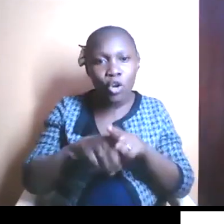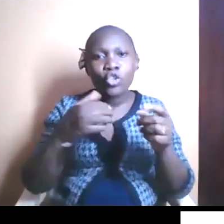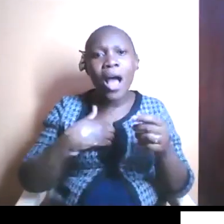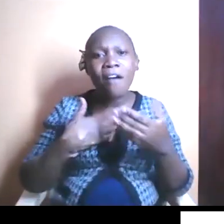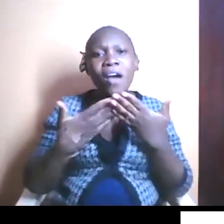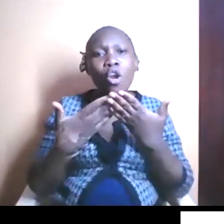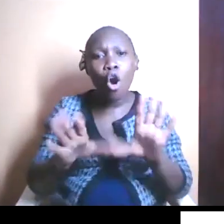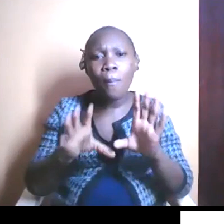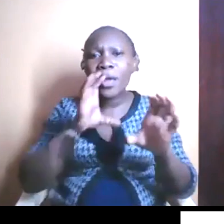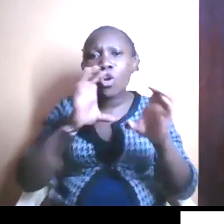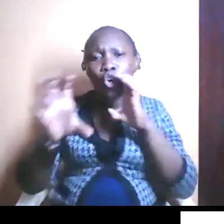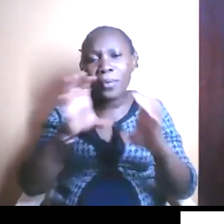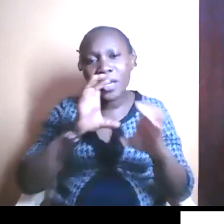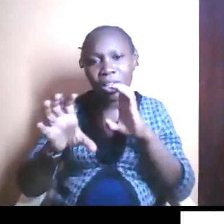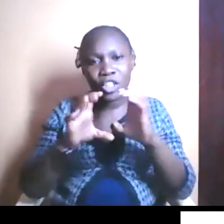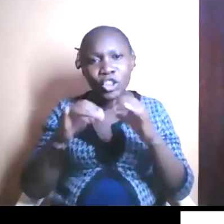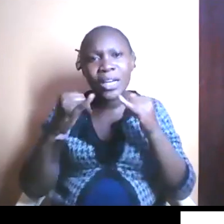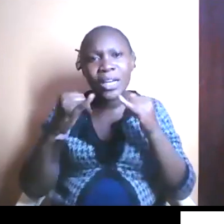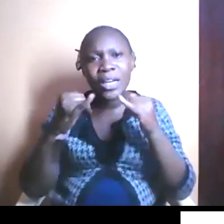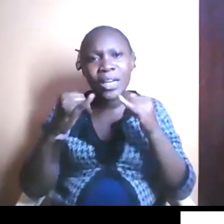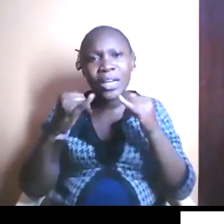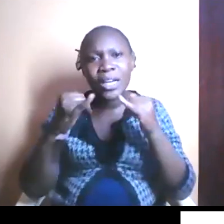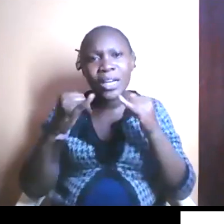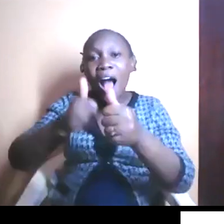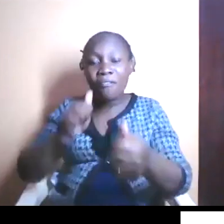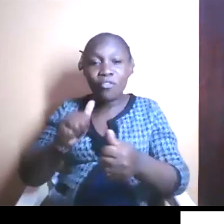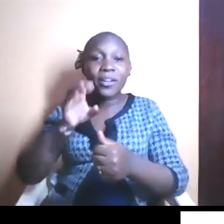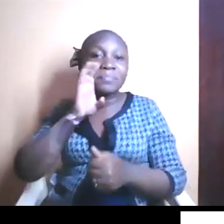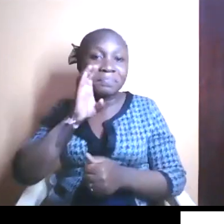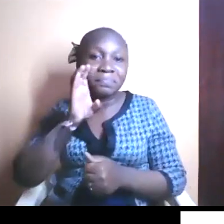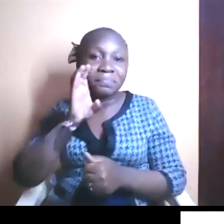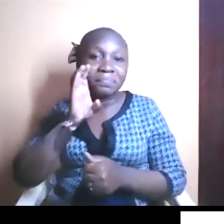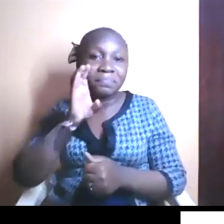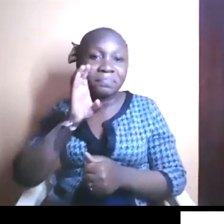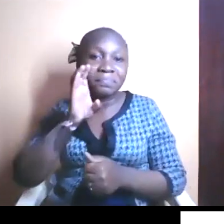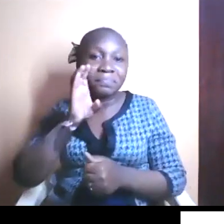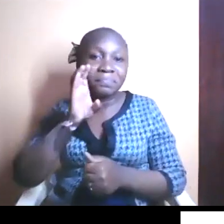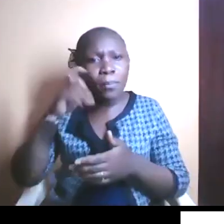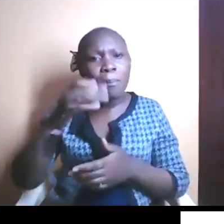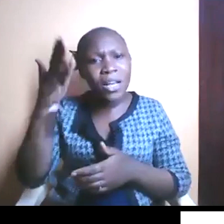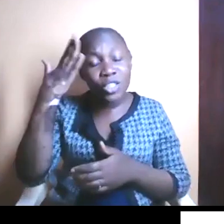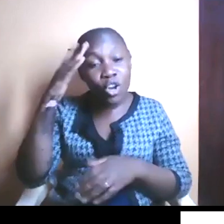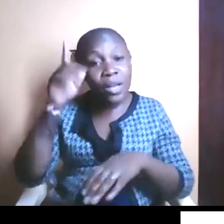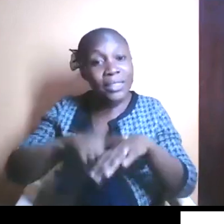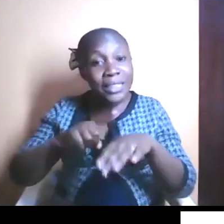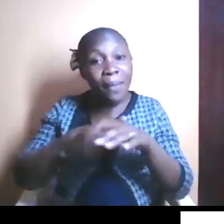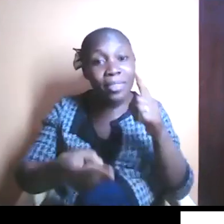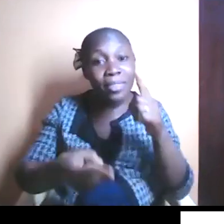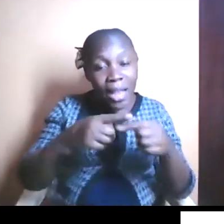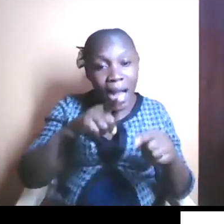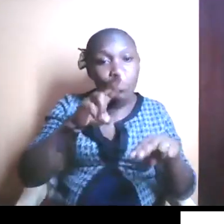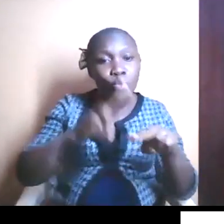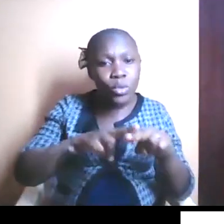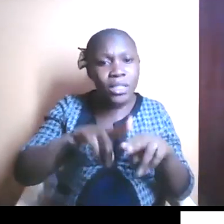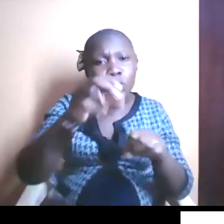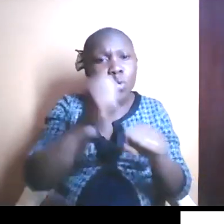you detox your work corner. Everybody should know when they come to your corner, they're not coming to gossip. This should be very clear with your workmates so